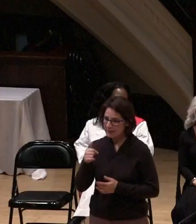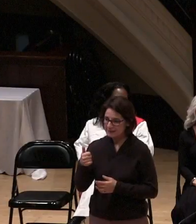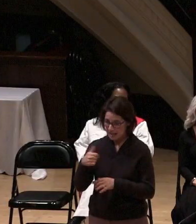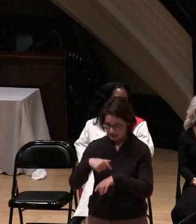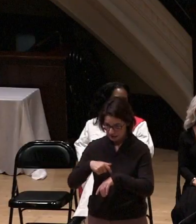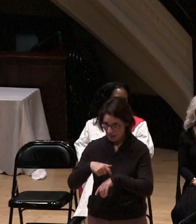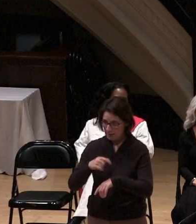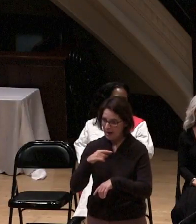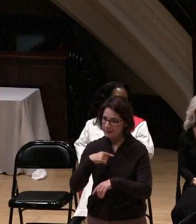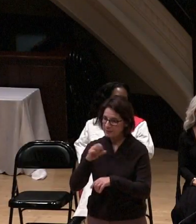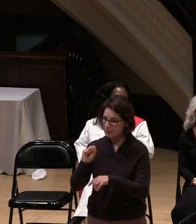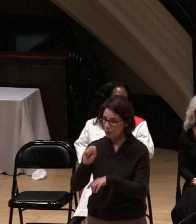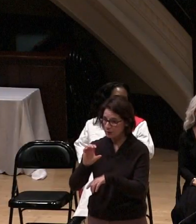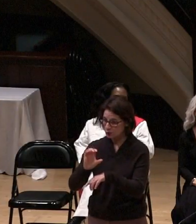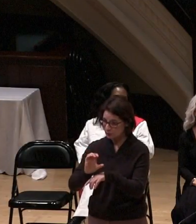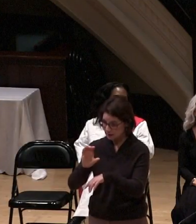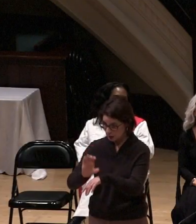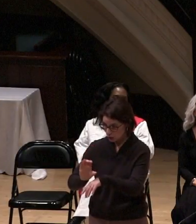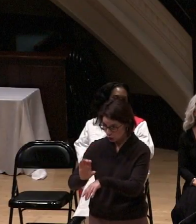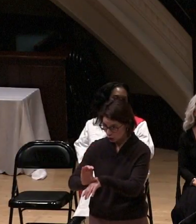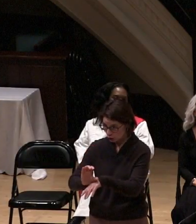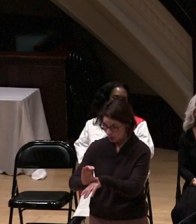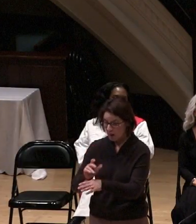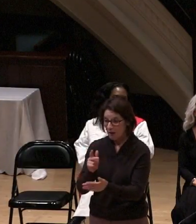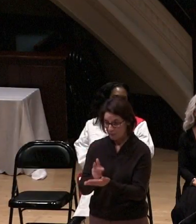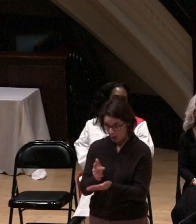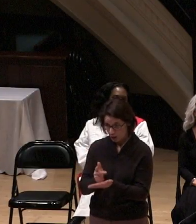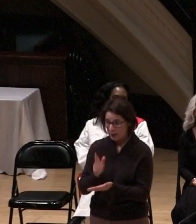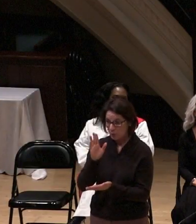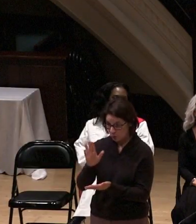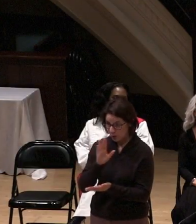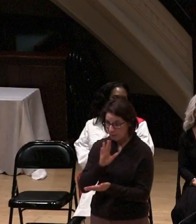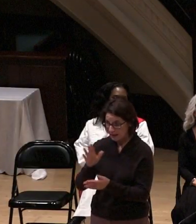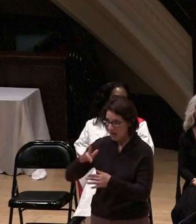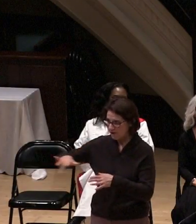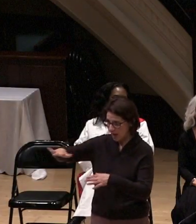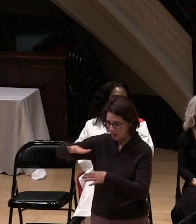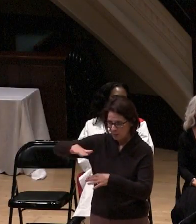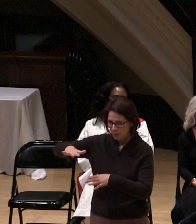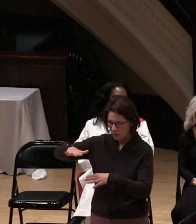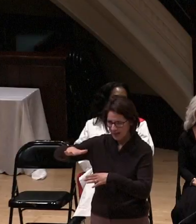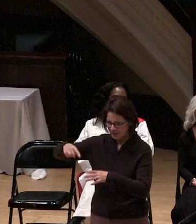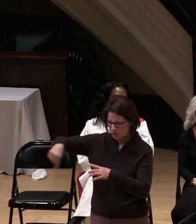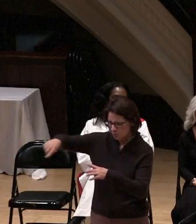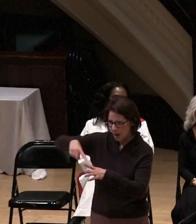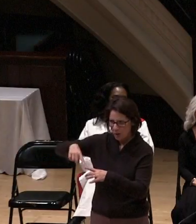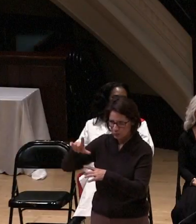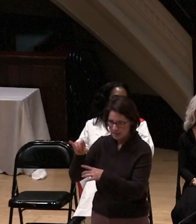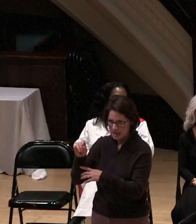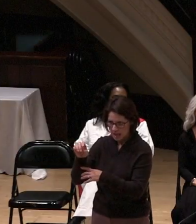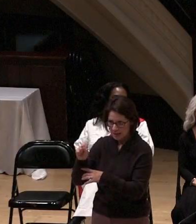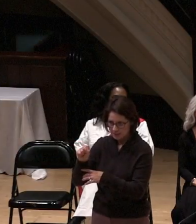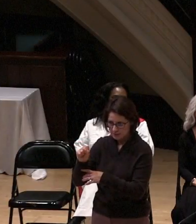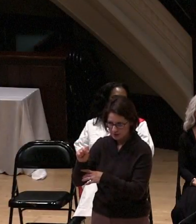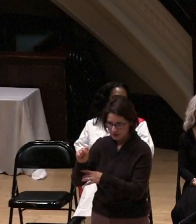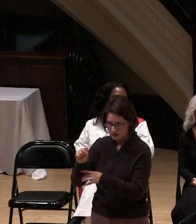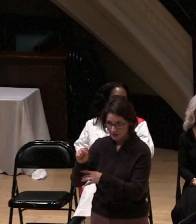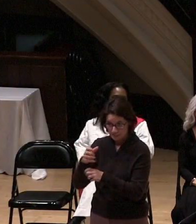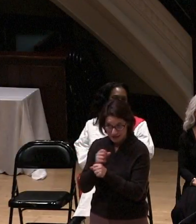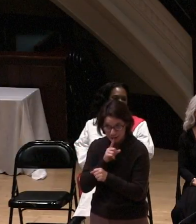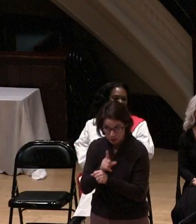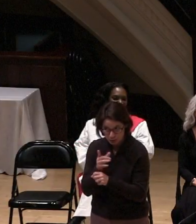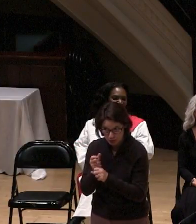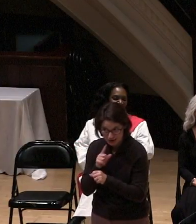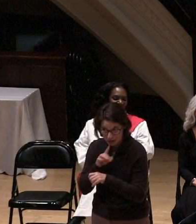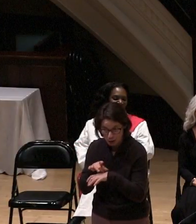Spiritus Christi Church. Parking will be available in surrounding lots, and so make sure you get there early enough. We should